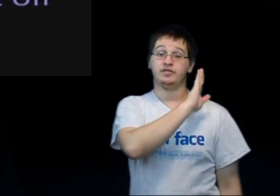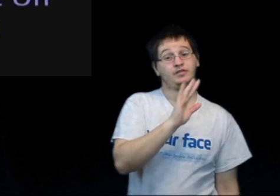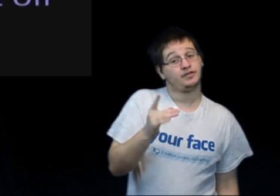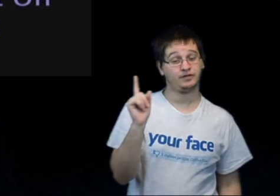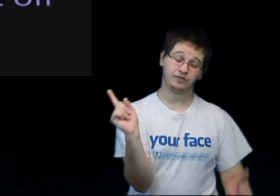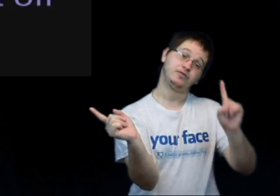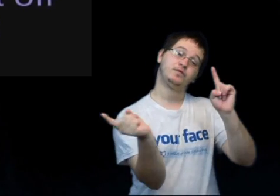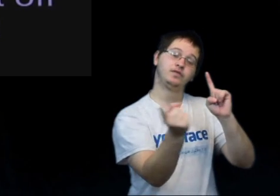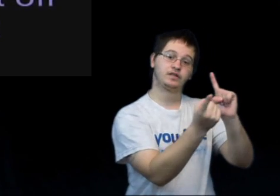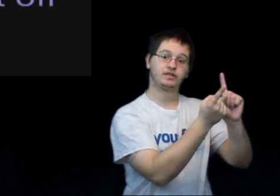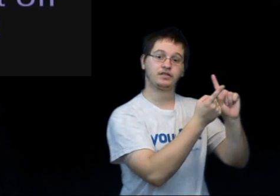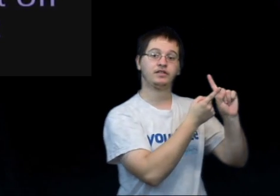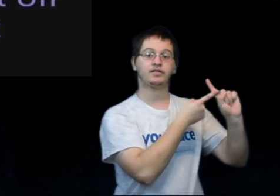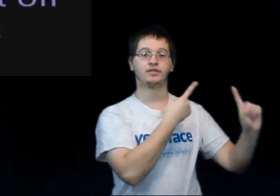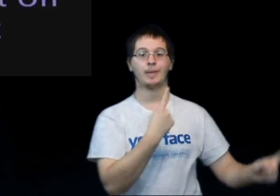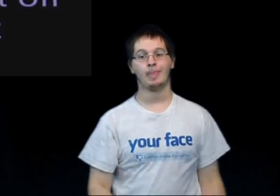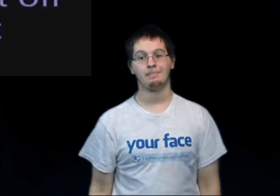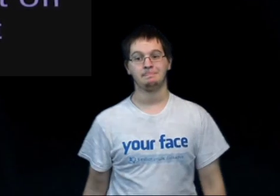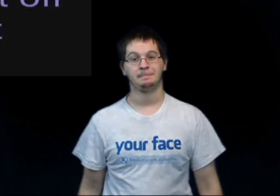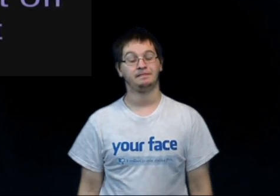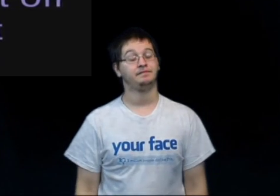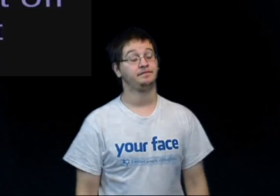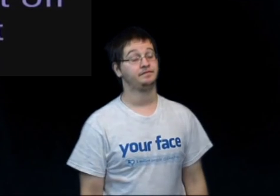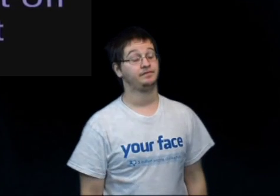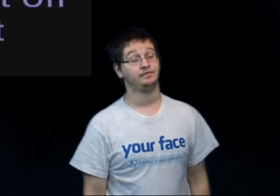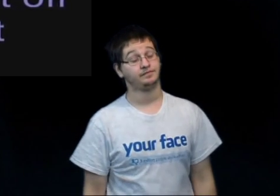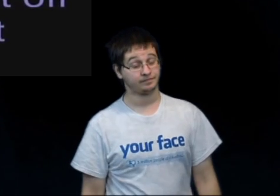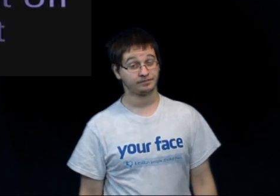I just brushed it off at first